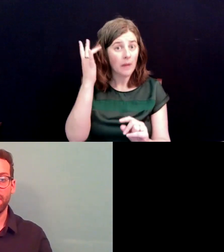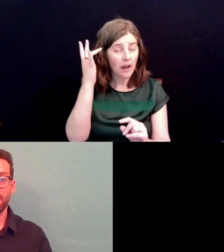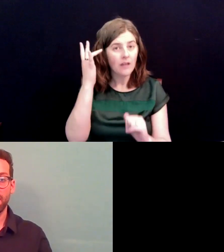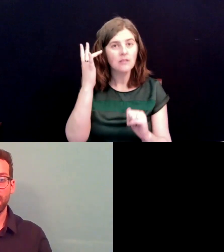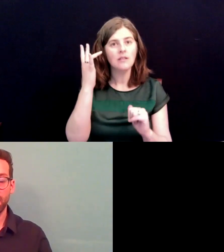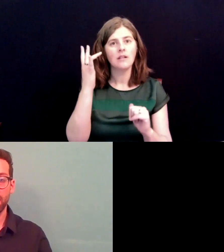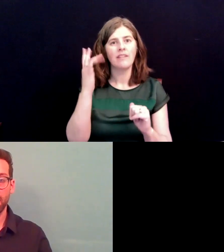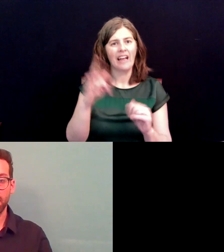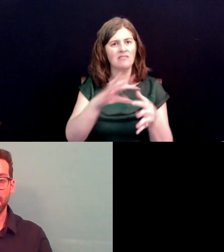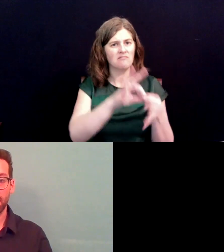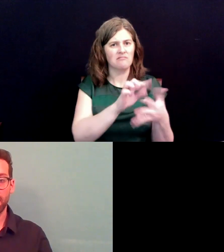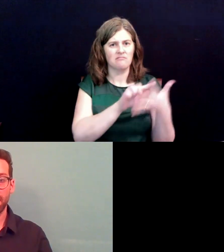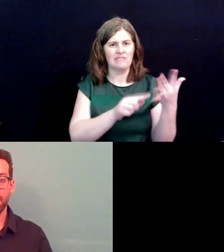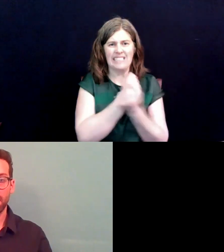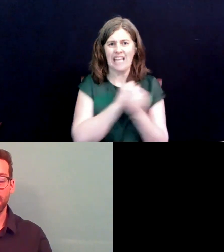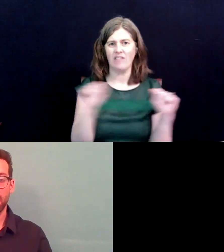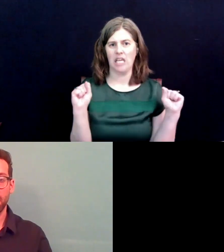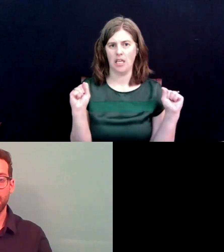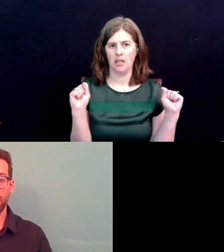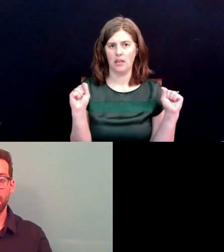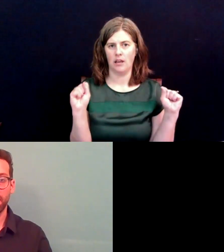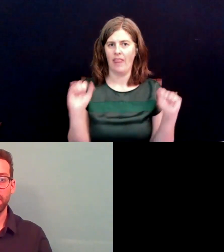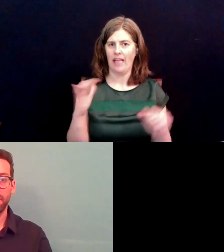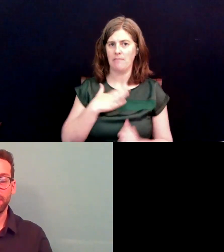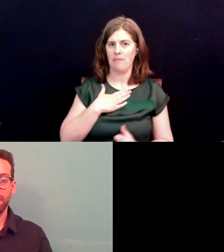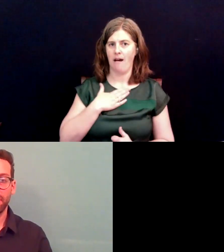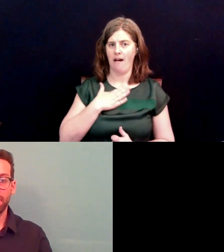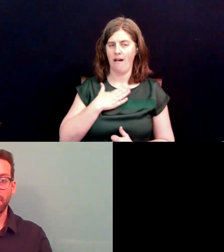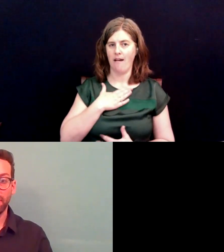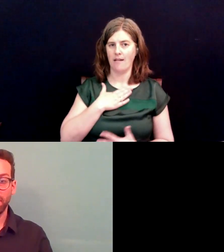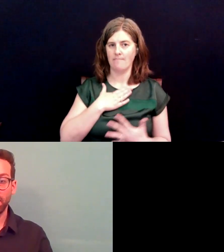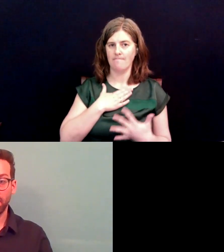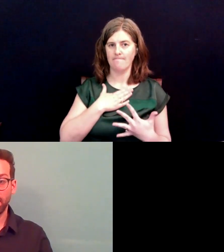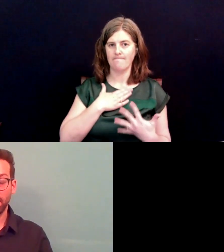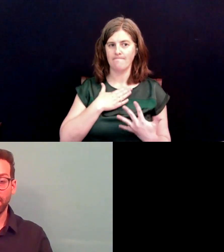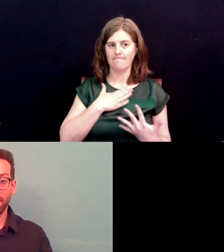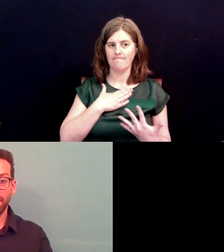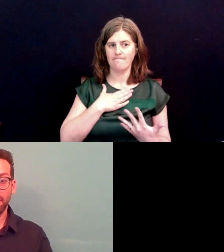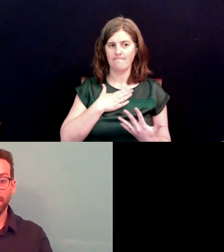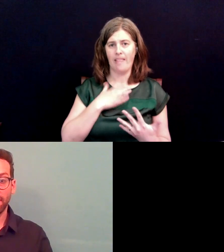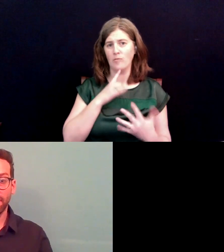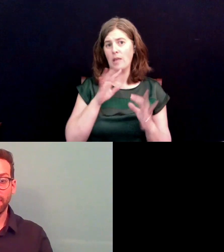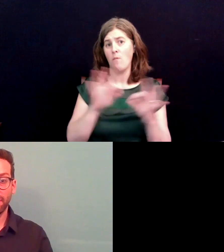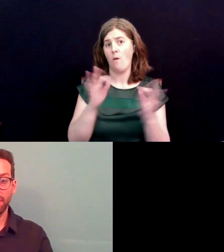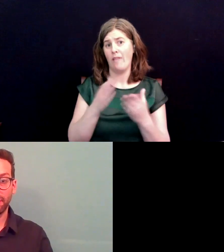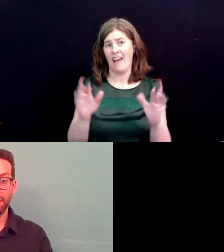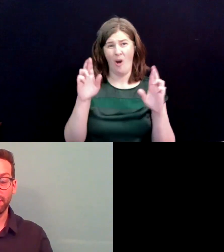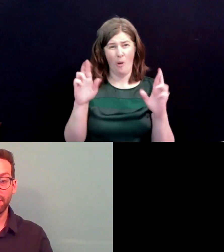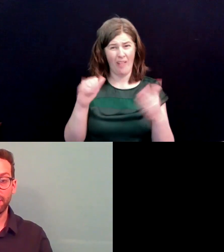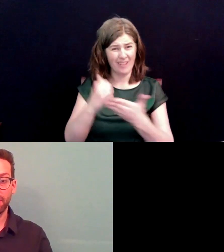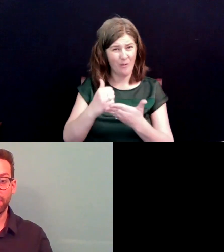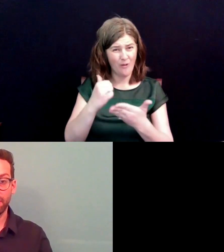that's safety. And that's my, I think that's a really important thing. So I hope that's